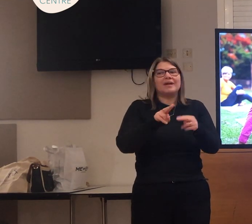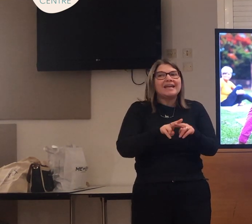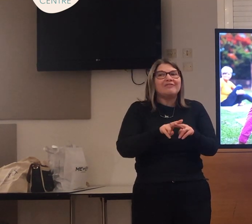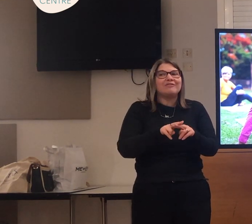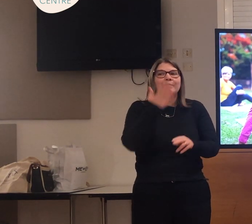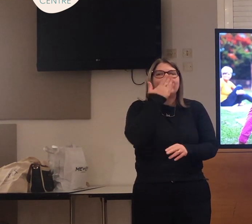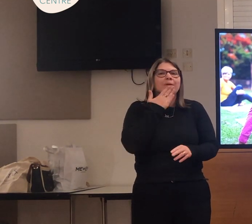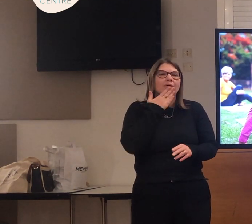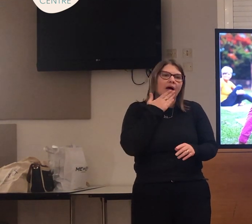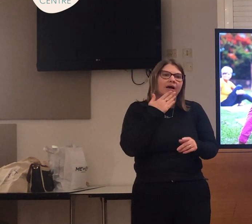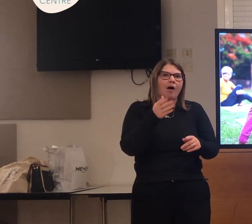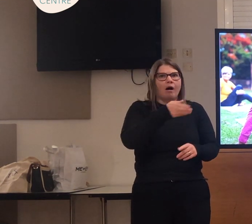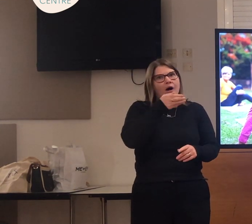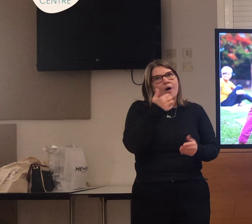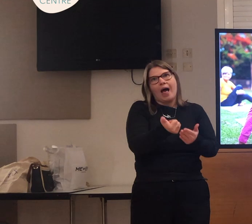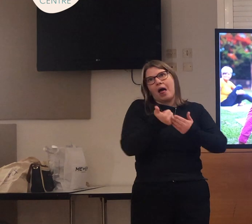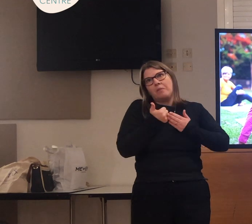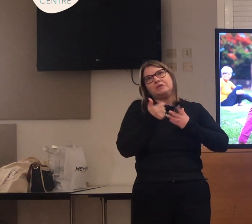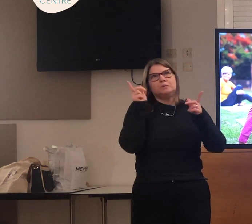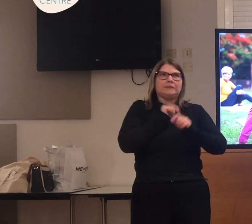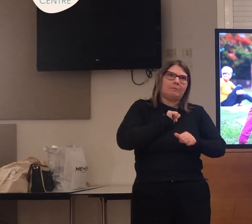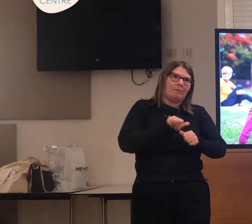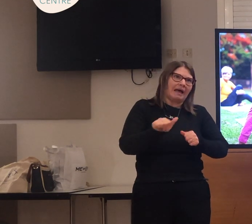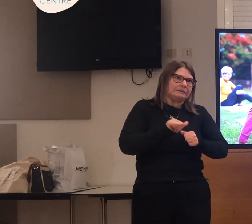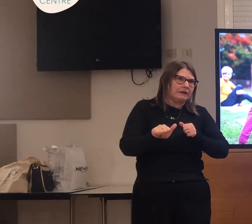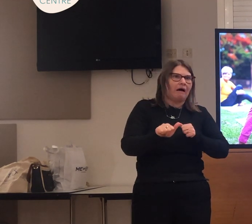addressed. Every gram of